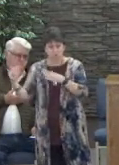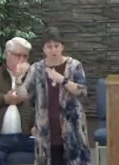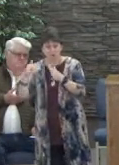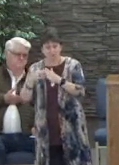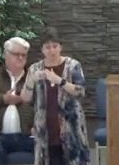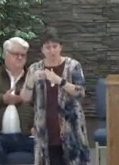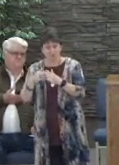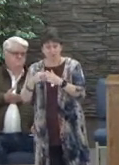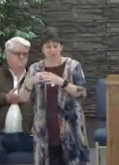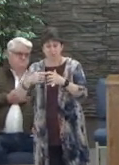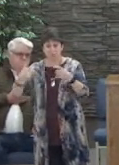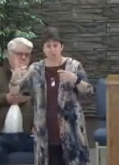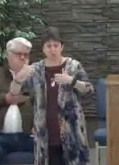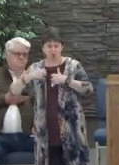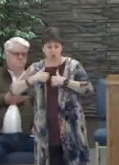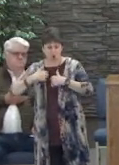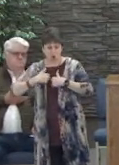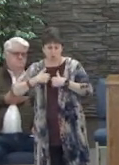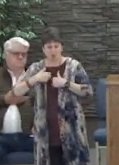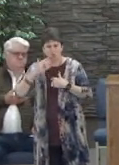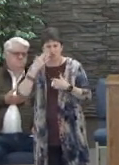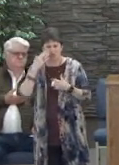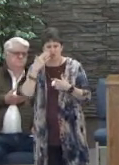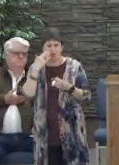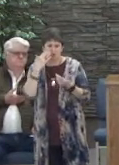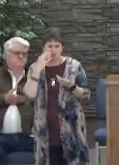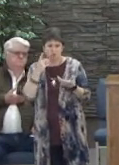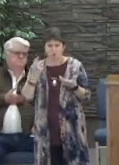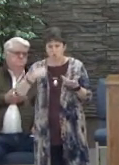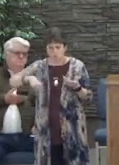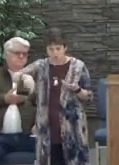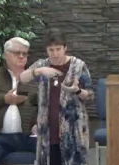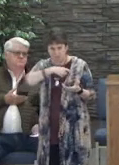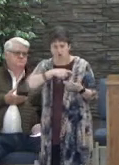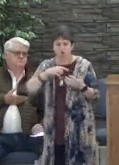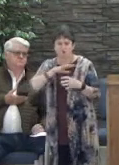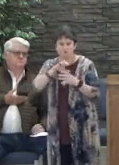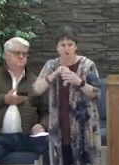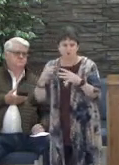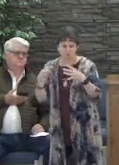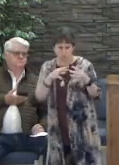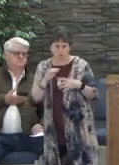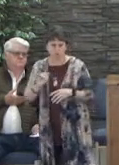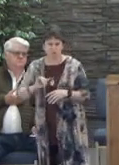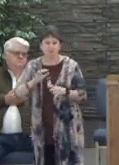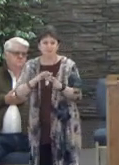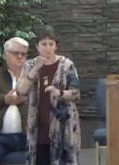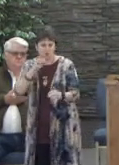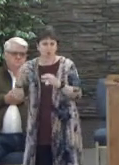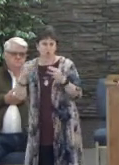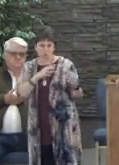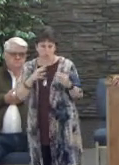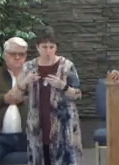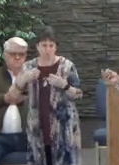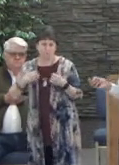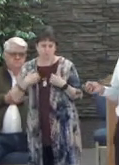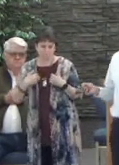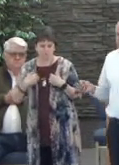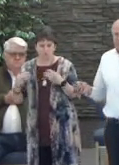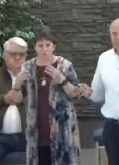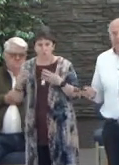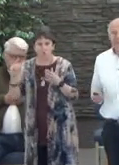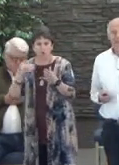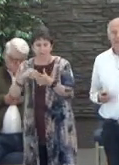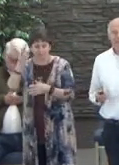vast army, and we know that certainly we're all involved in a war as well, aren't we? A spiritual war, the war